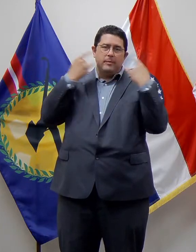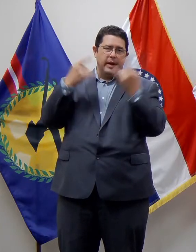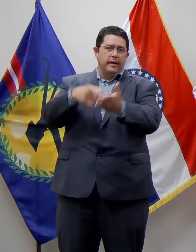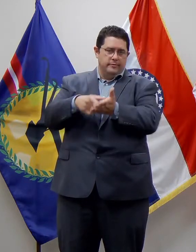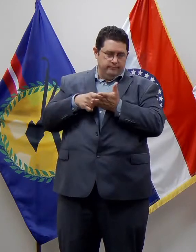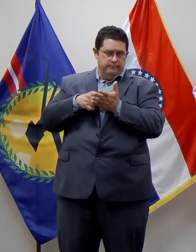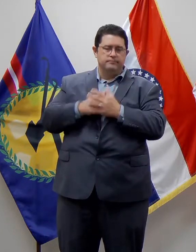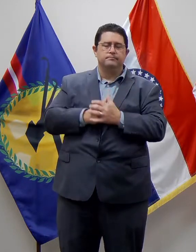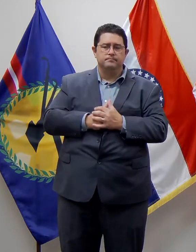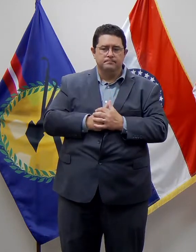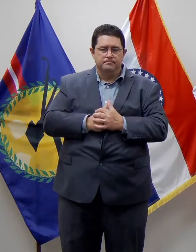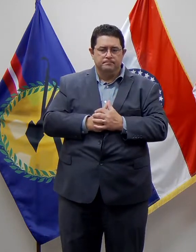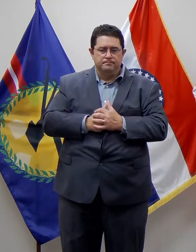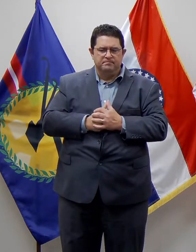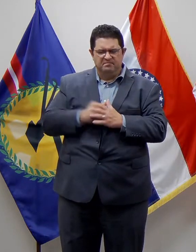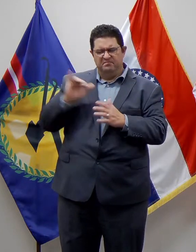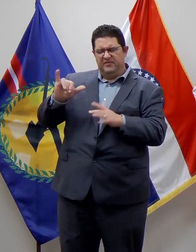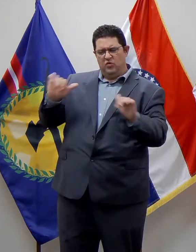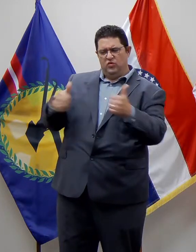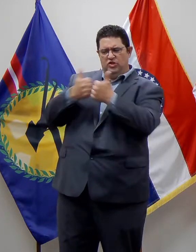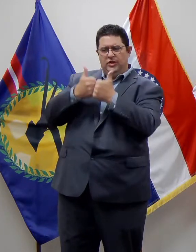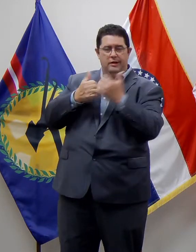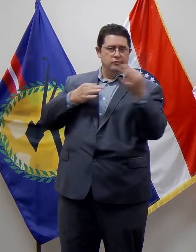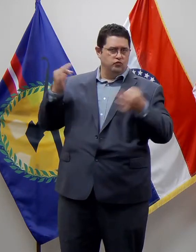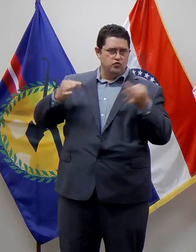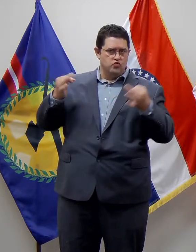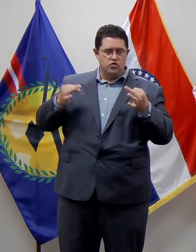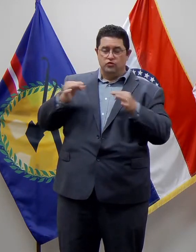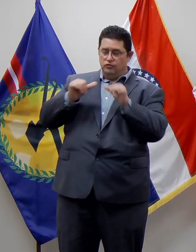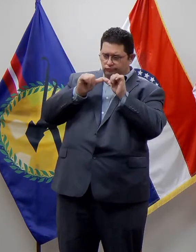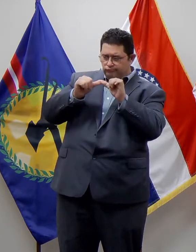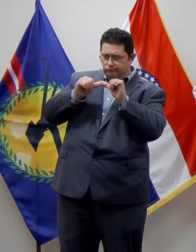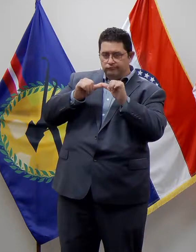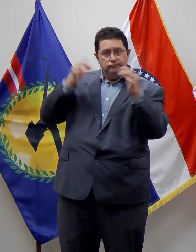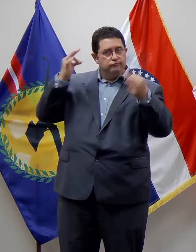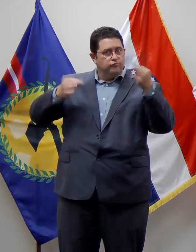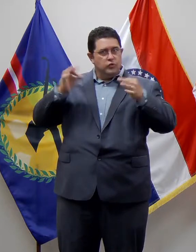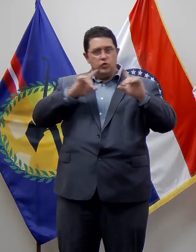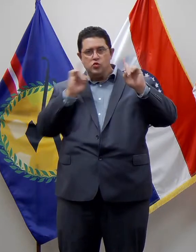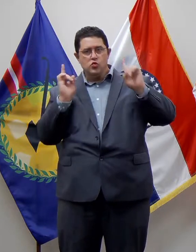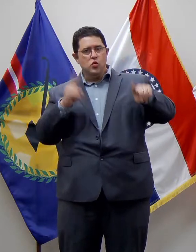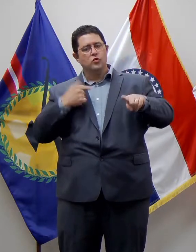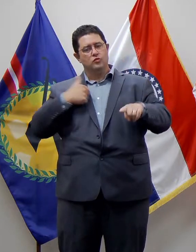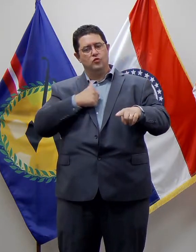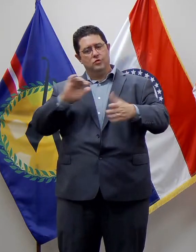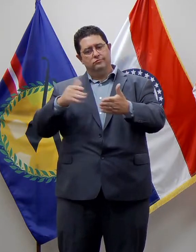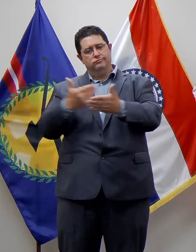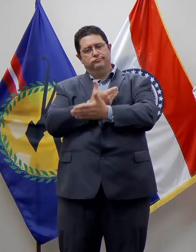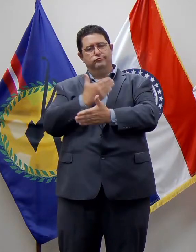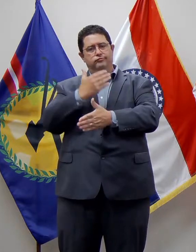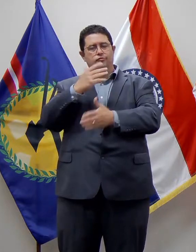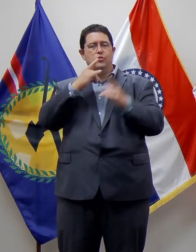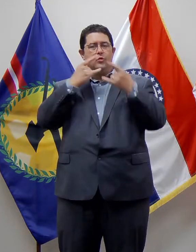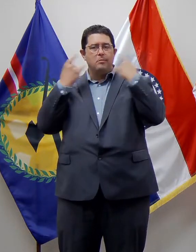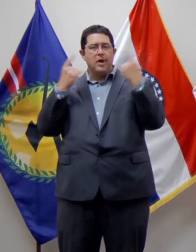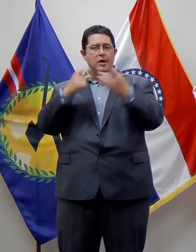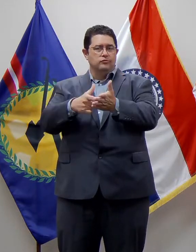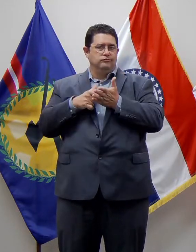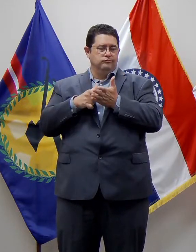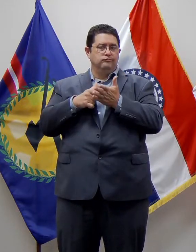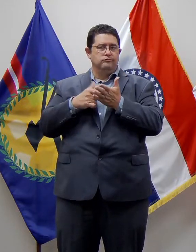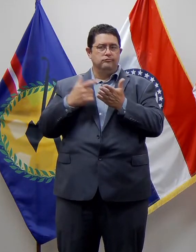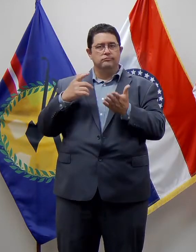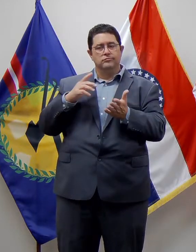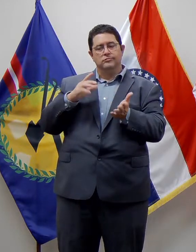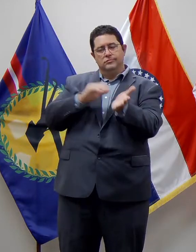court. To be consistent with the judge's orders, we're putting in place a new mask order. As Dr. Khan said in his